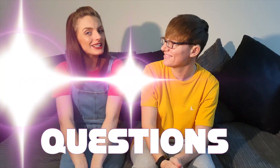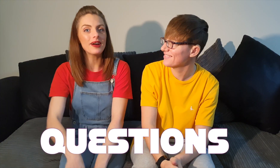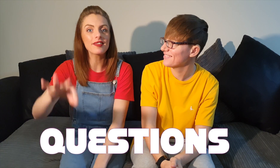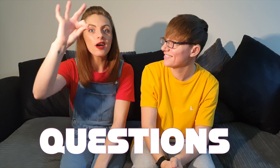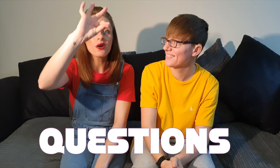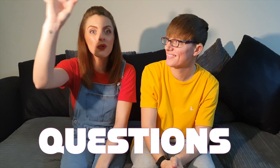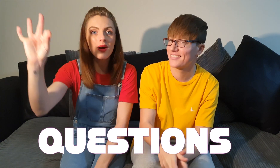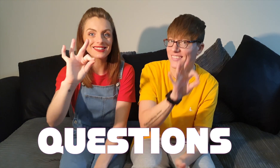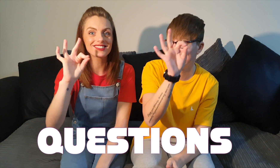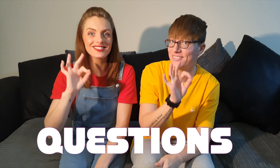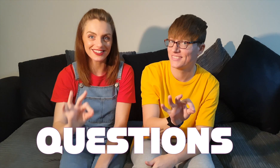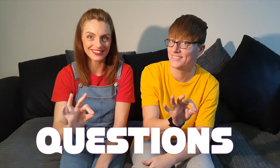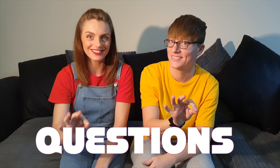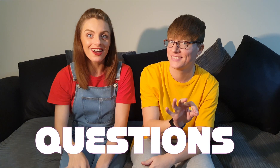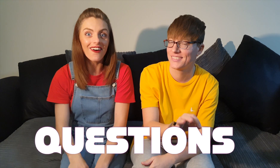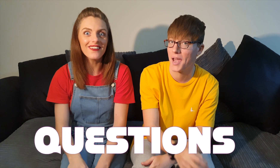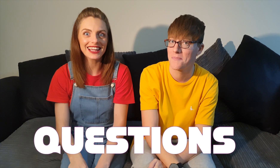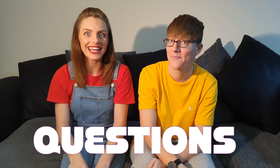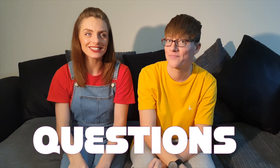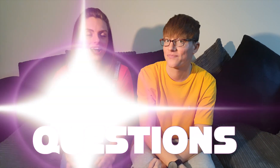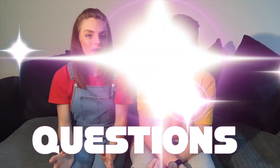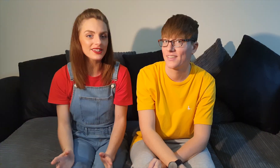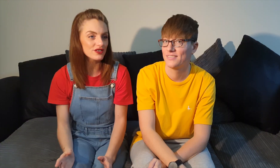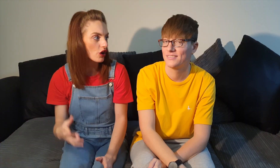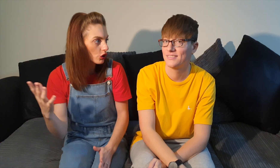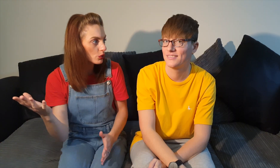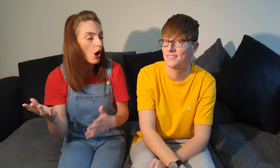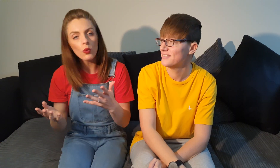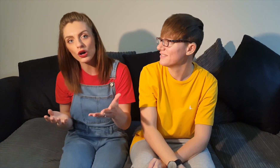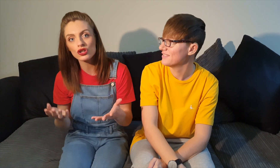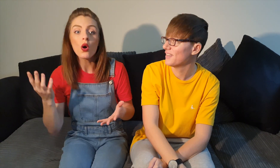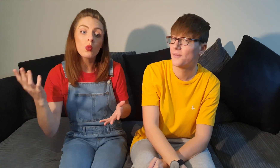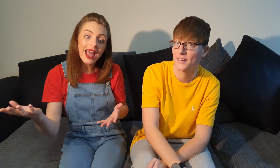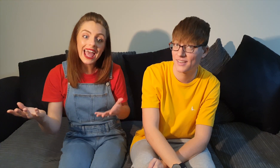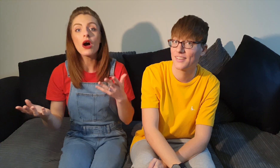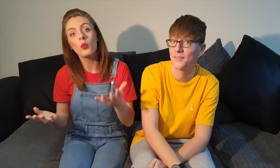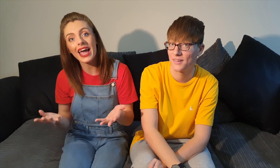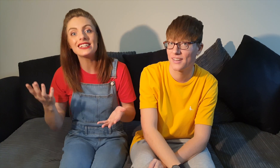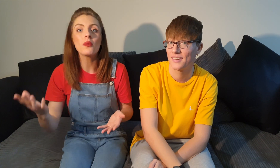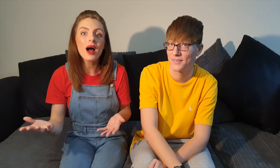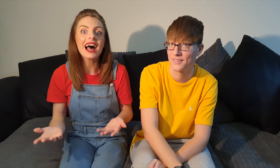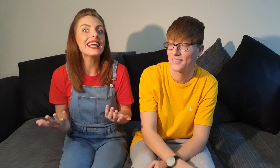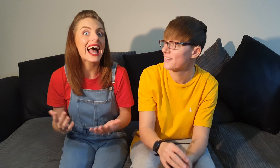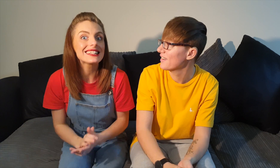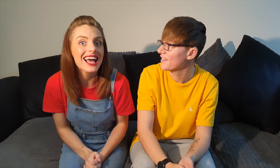with questions. Okay, so our questions are who, what, where, when, why and